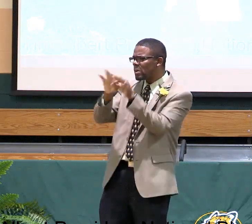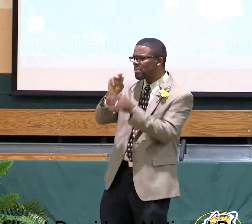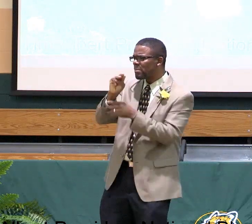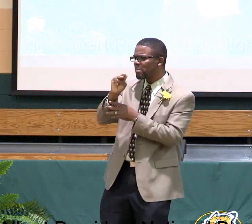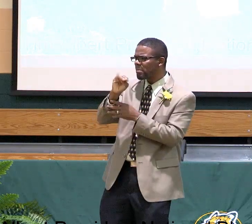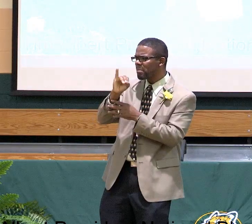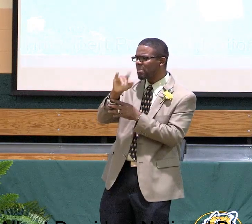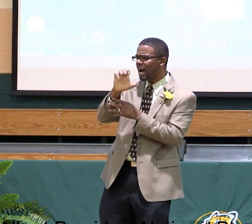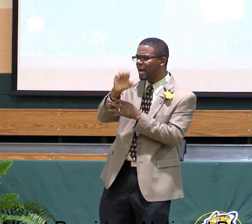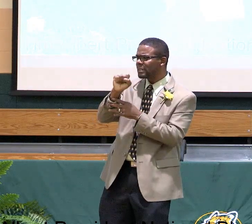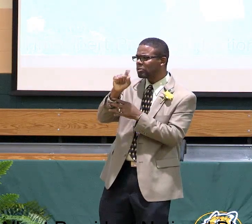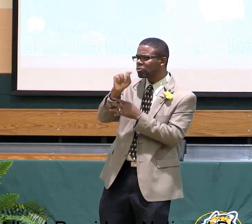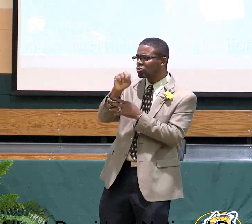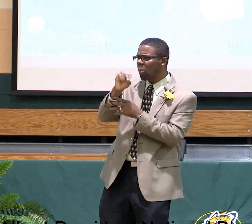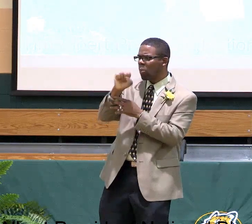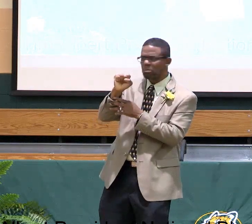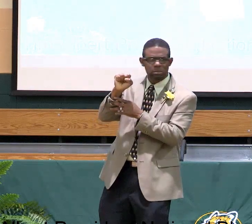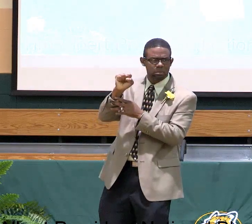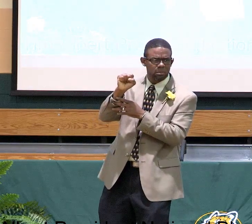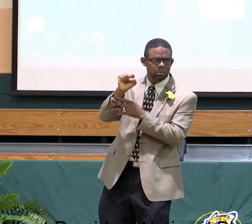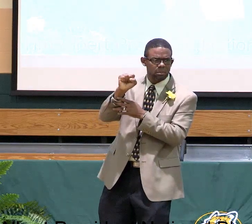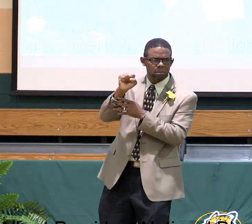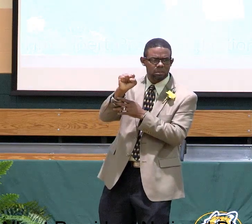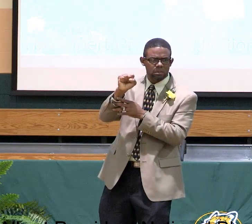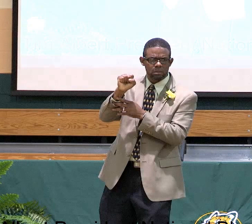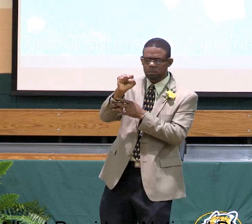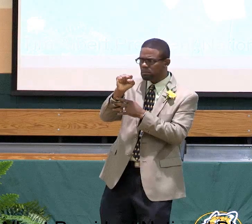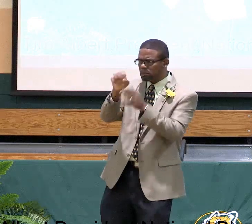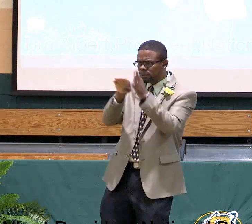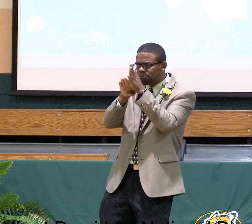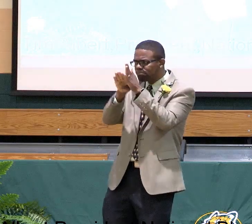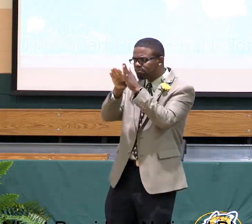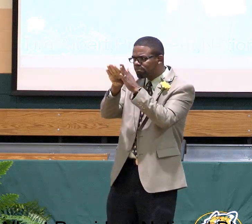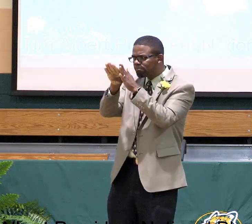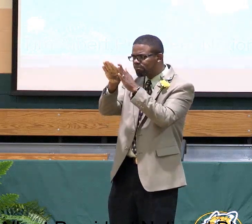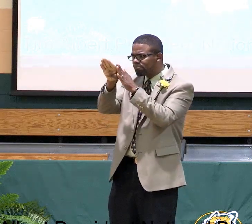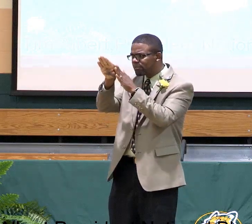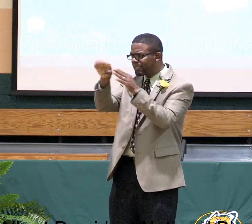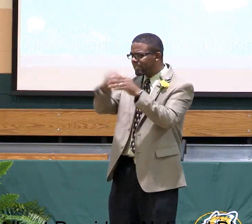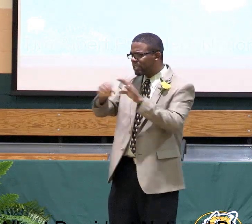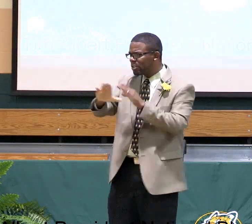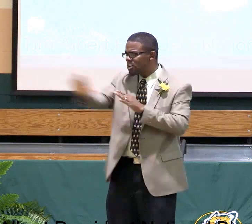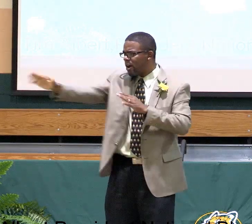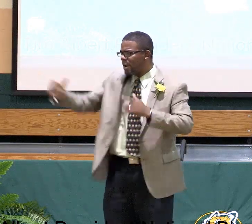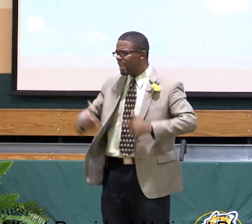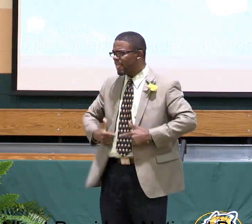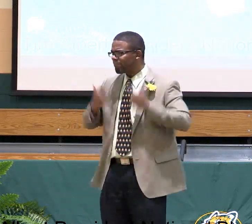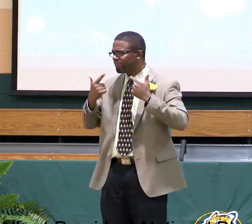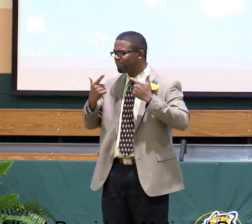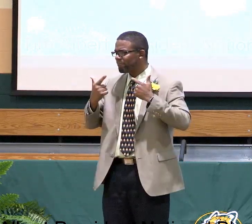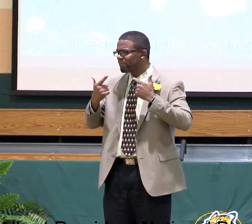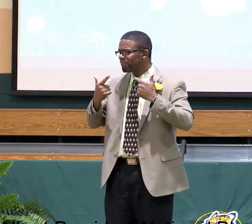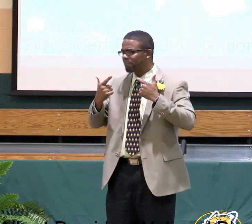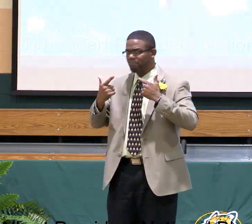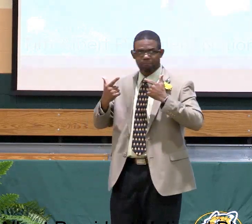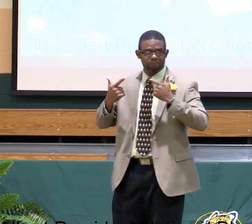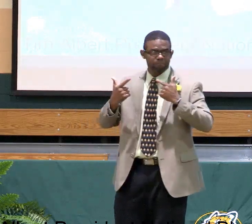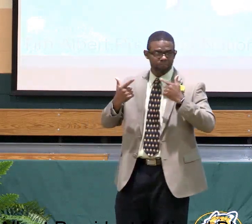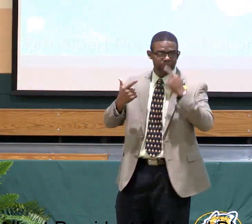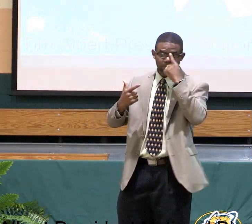So you've been talking about what an important milestone graduation is, and the milestones you're going to have throughout your